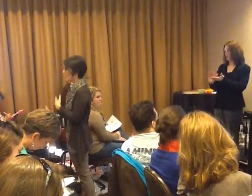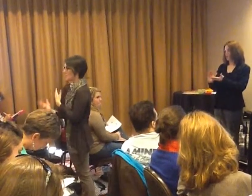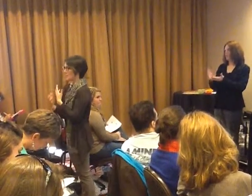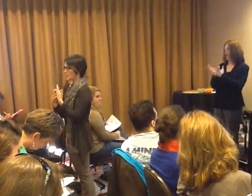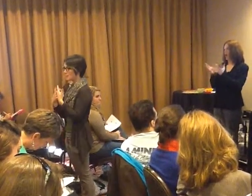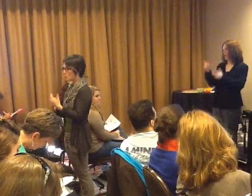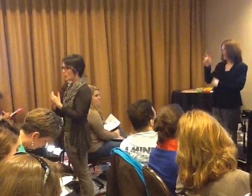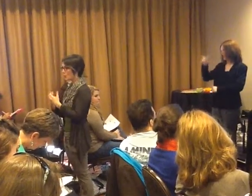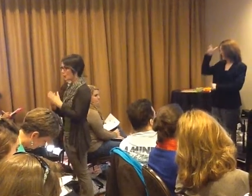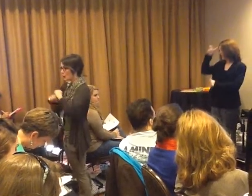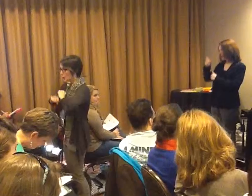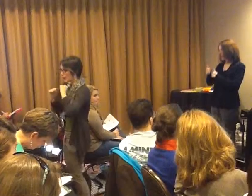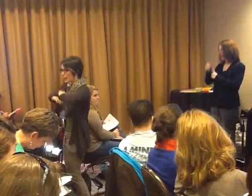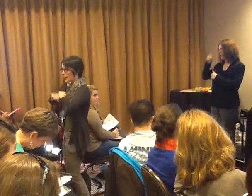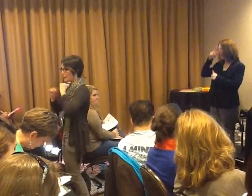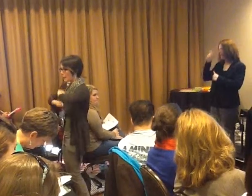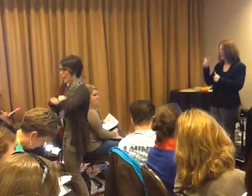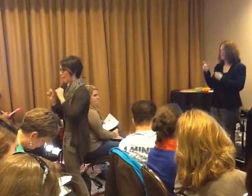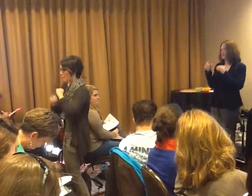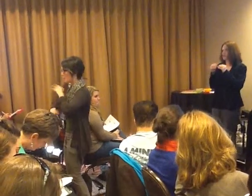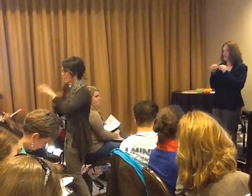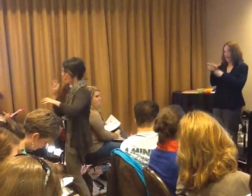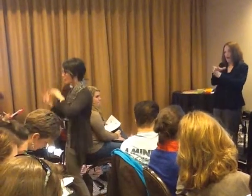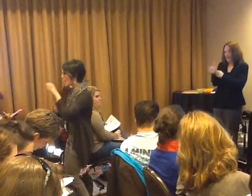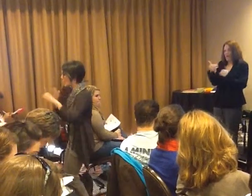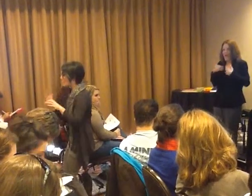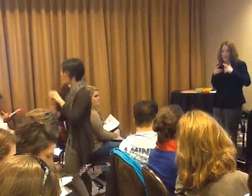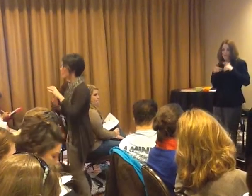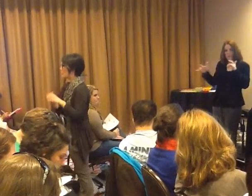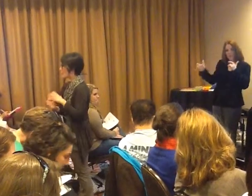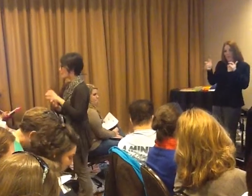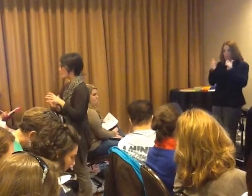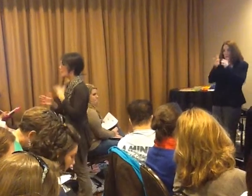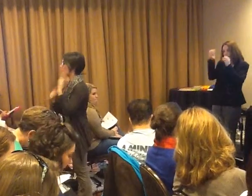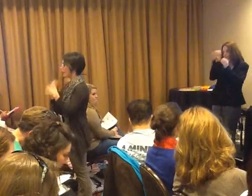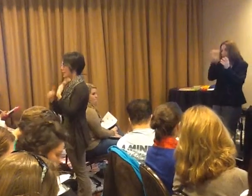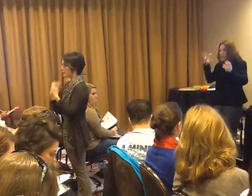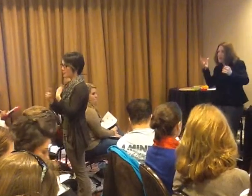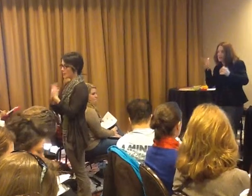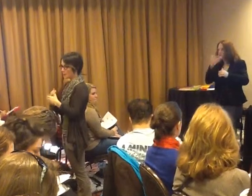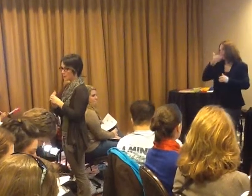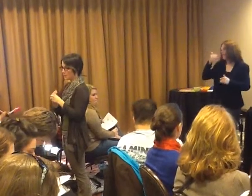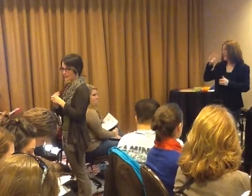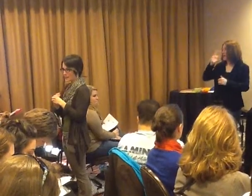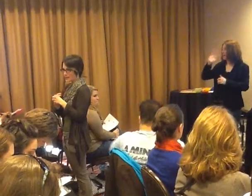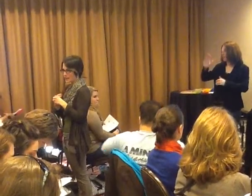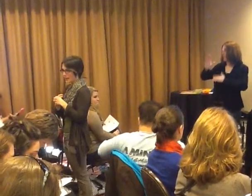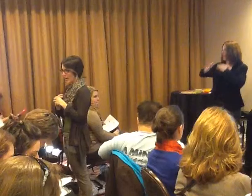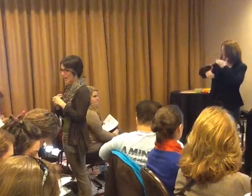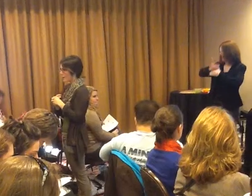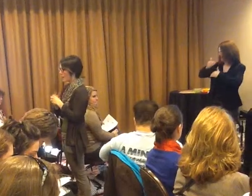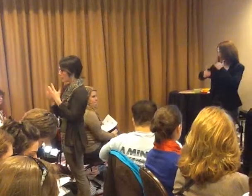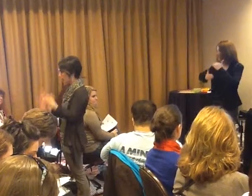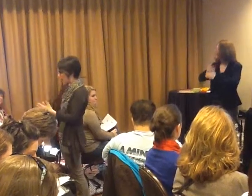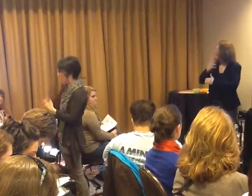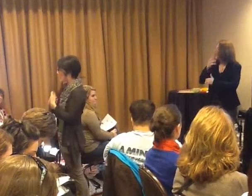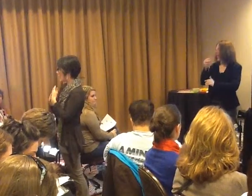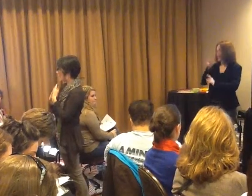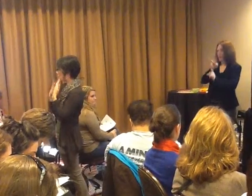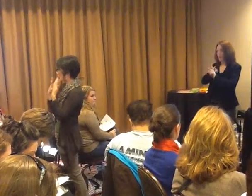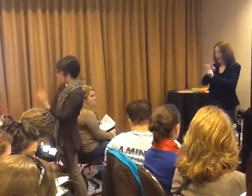load. Because the more room that they have to play around with the information, the better they'll be able to process it and